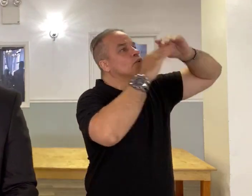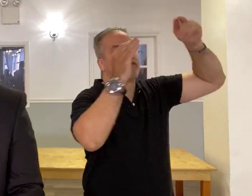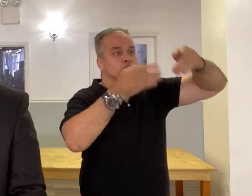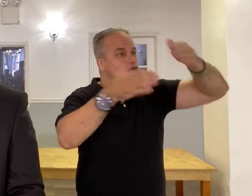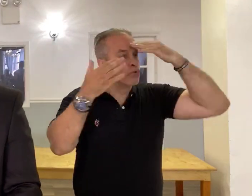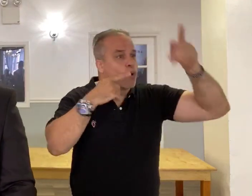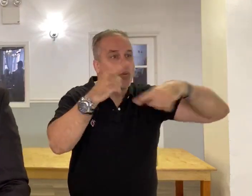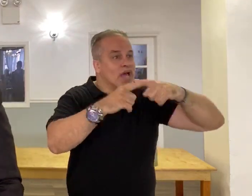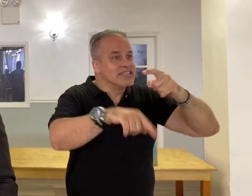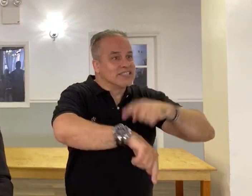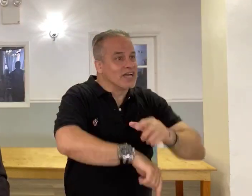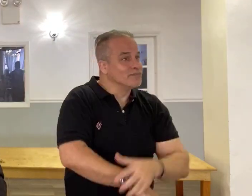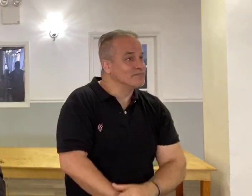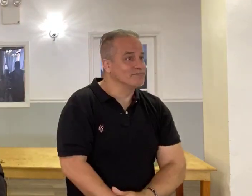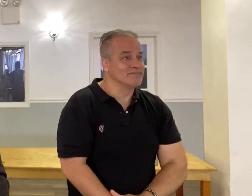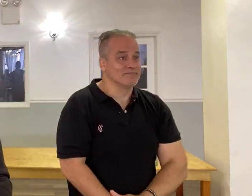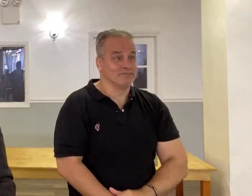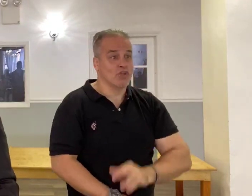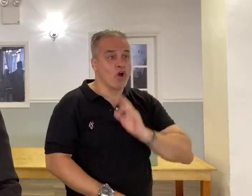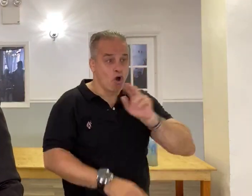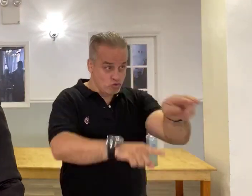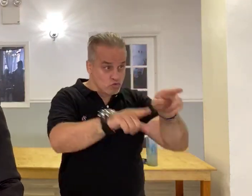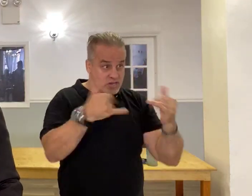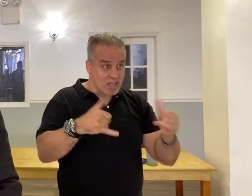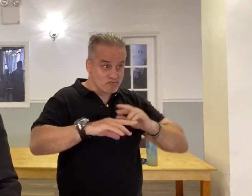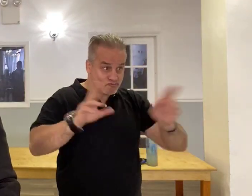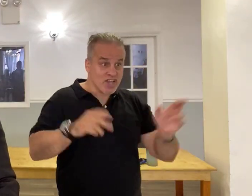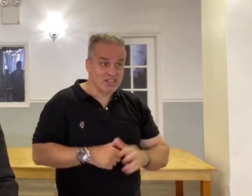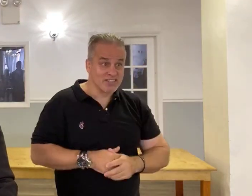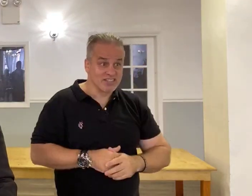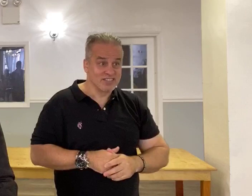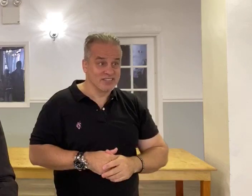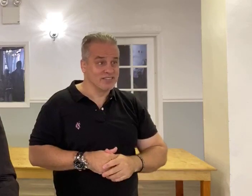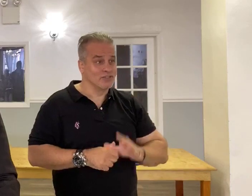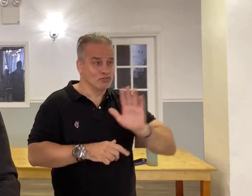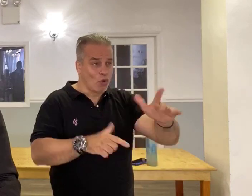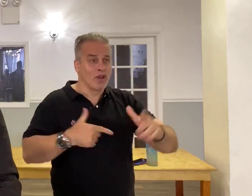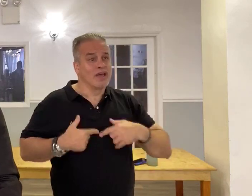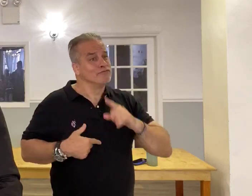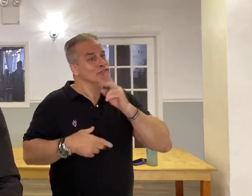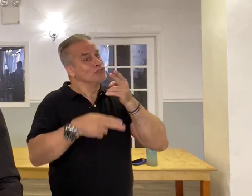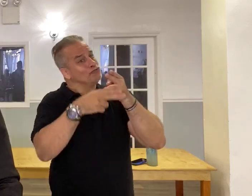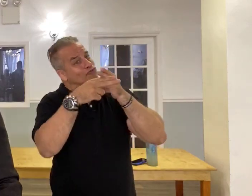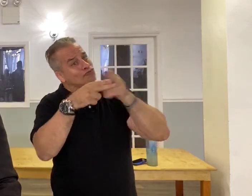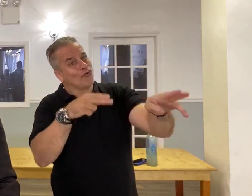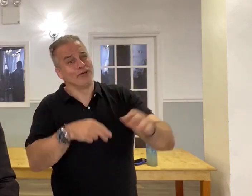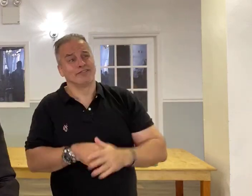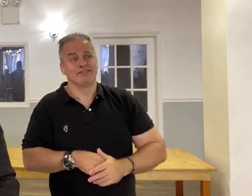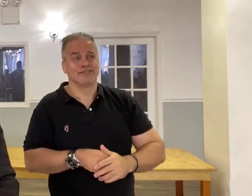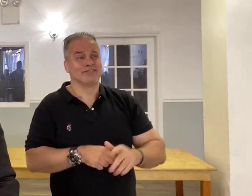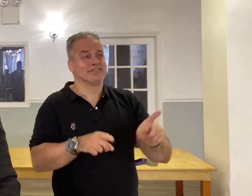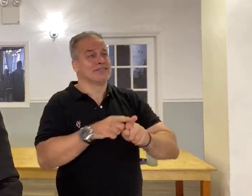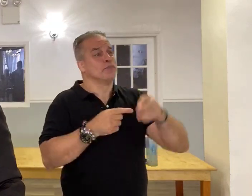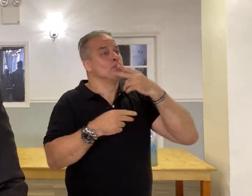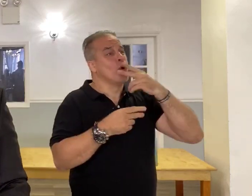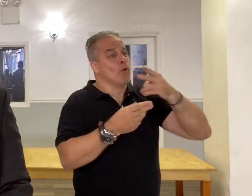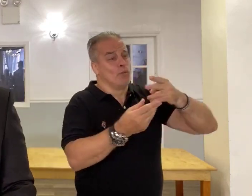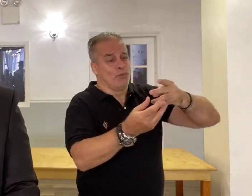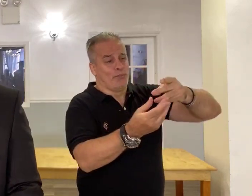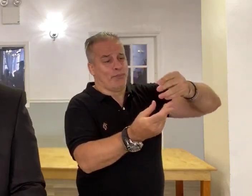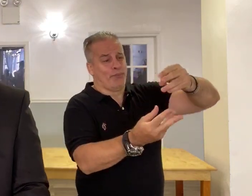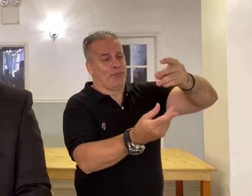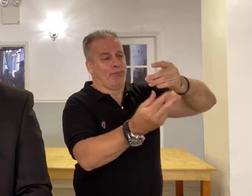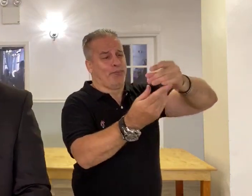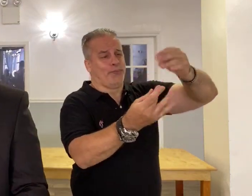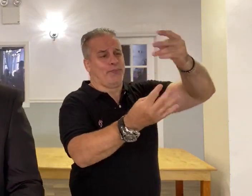What is your life? It is even a vapor that appeareth for a little time and then vanisheth away. You don't know if